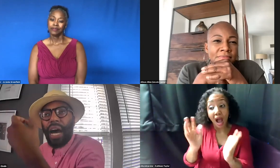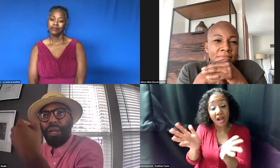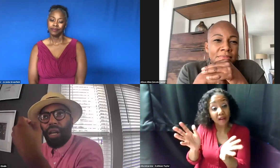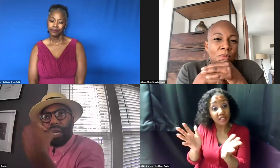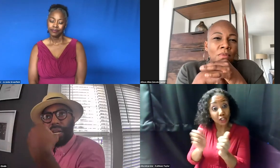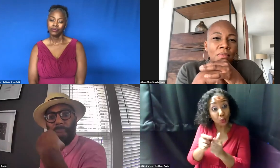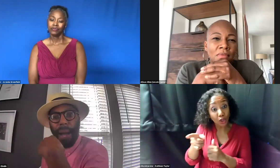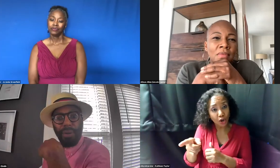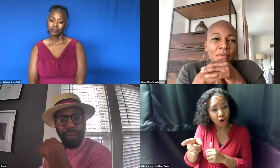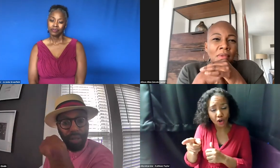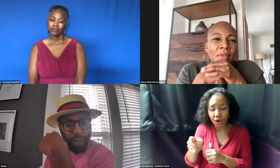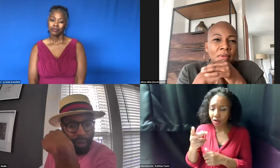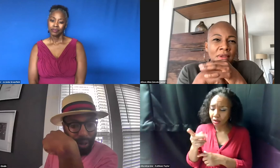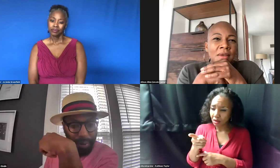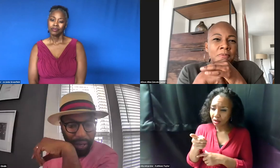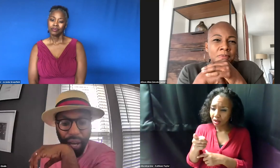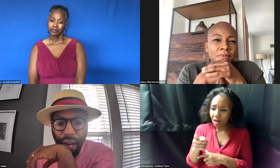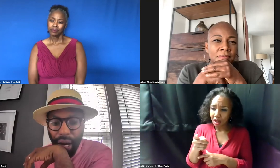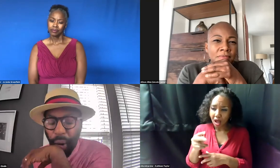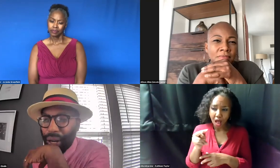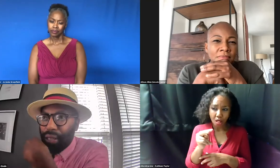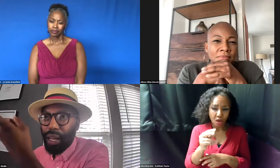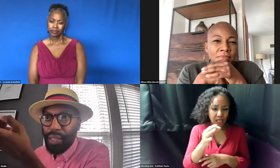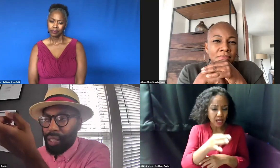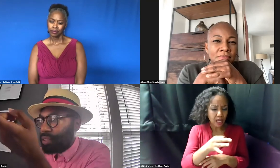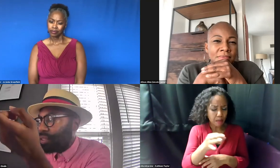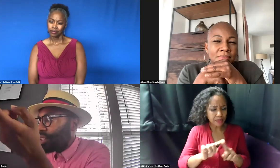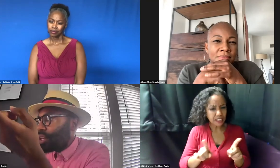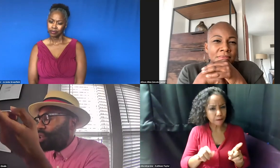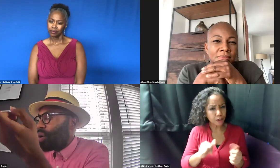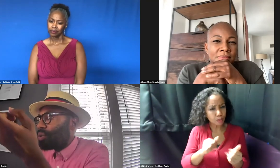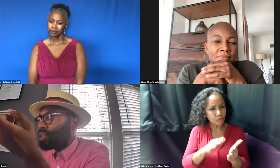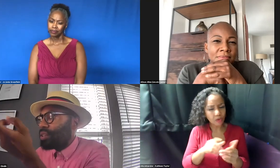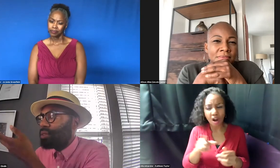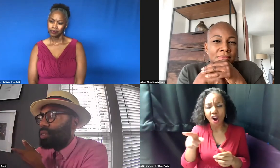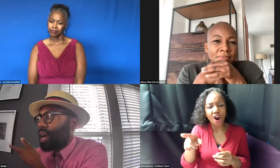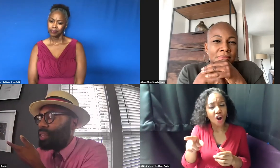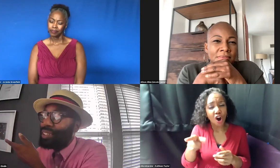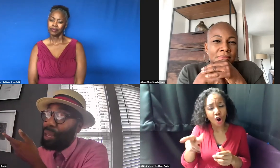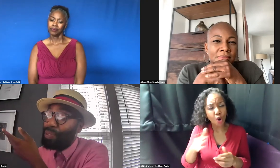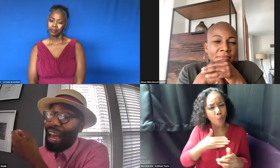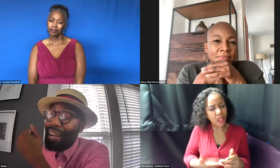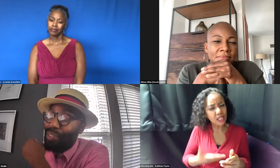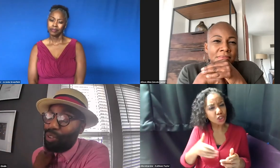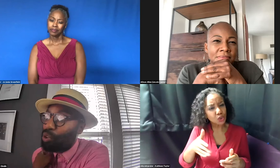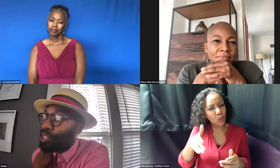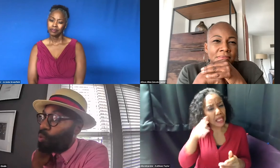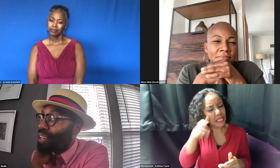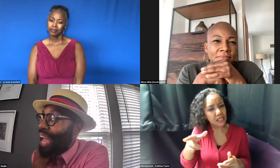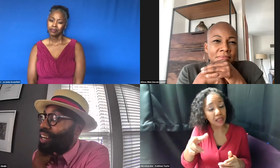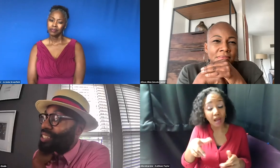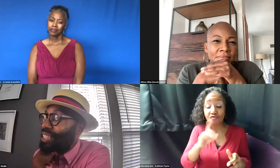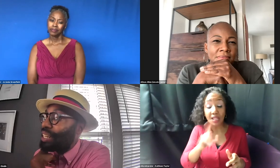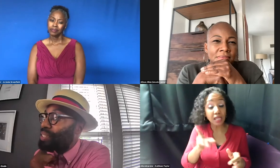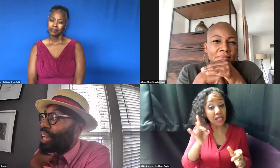her allowed me to look at hip hop differently. You know what I mean? Yeah. Her willingness to listen, you know, to, I think Dipset, I actually feel so terrible